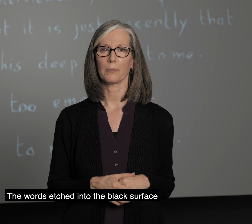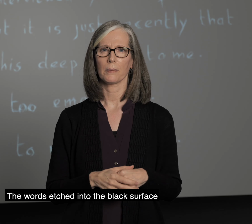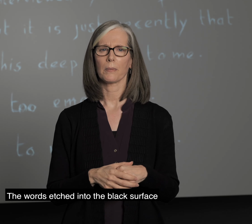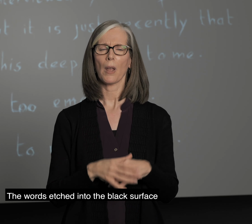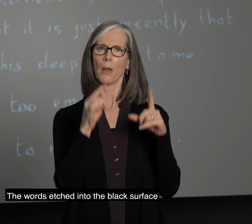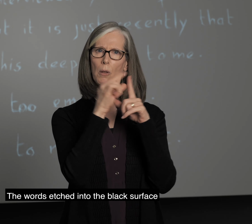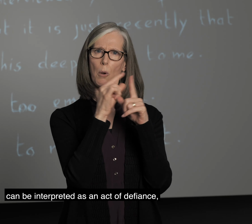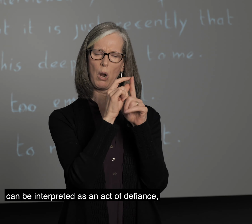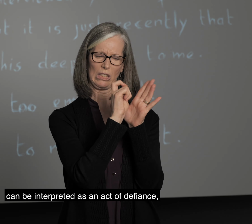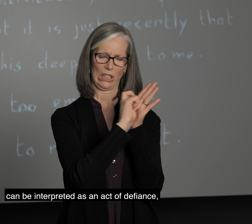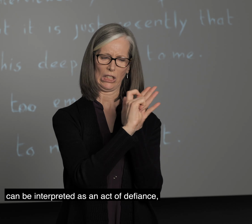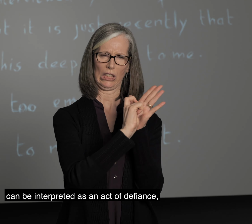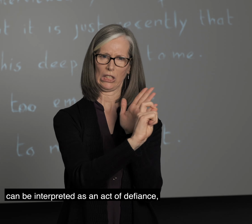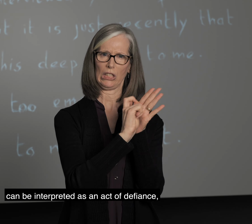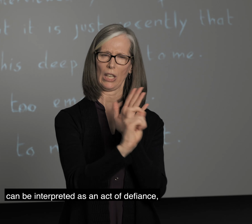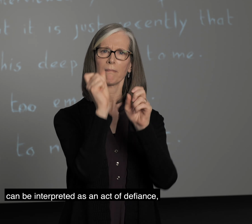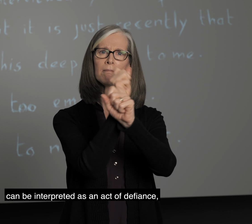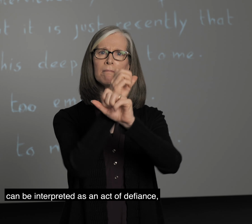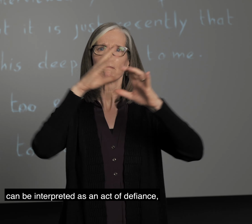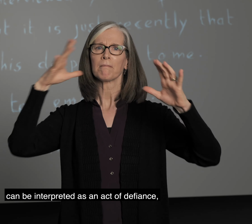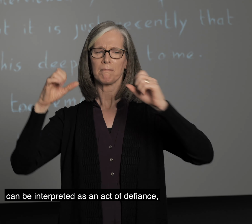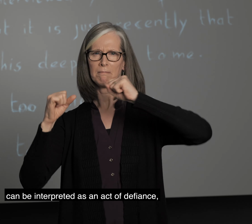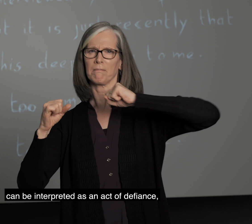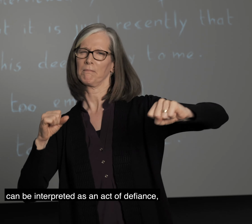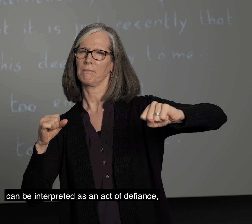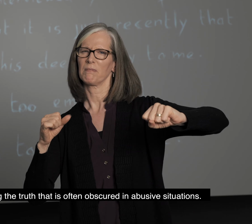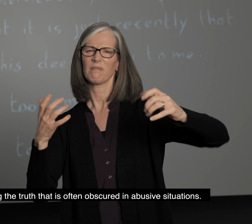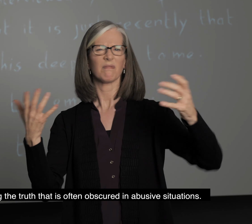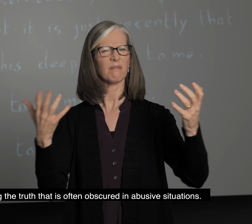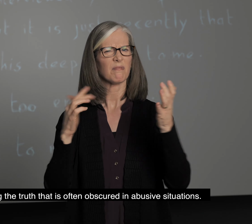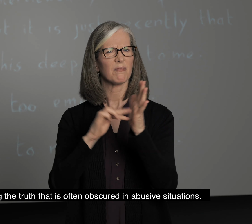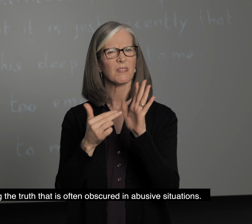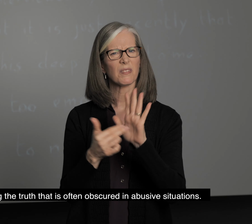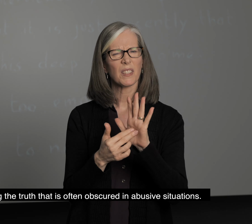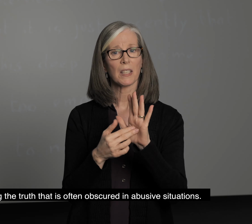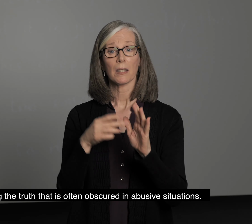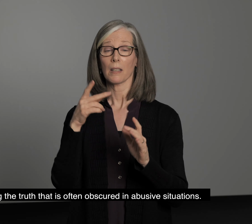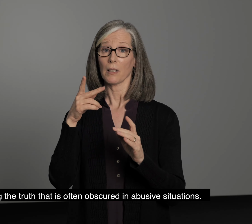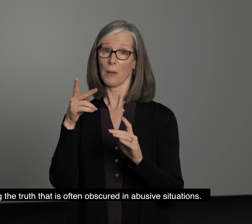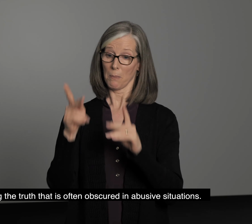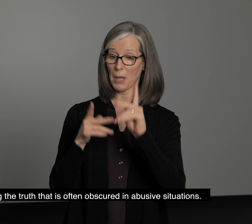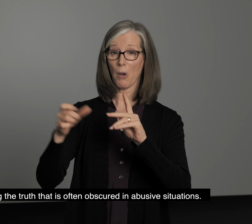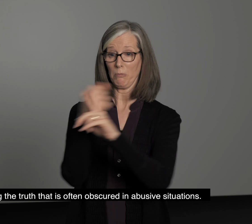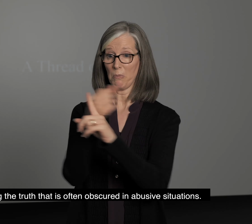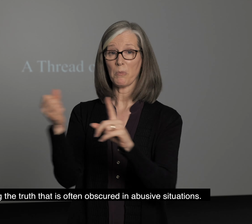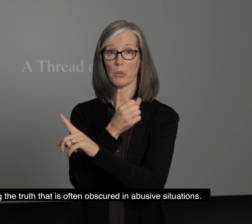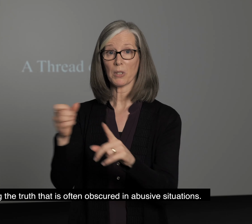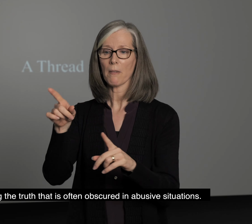into the black surface can be interpreted as an act of defiance, by revealing the truth that is often obscured in abusive situations.